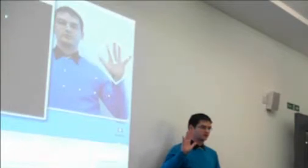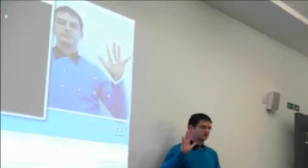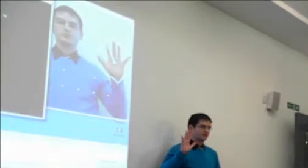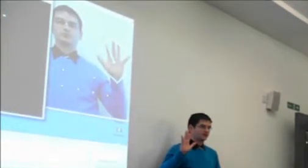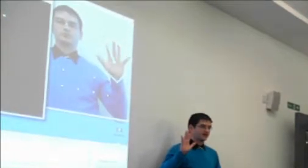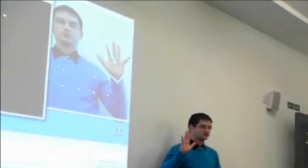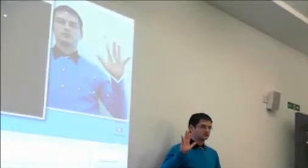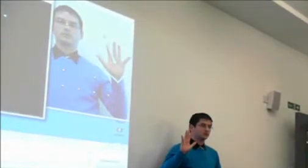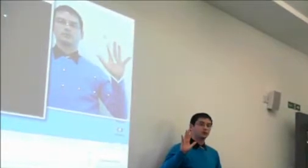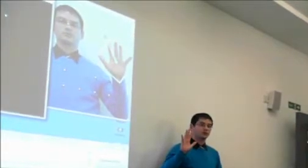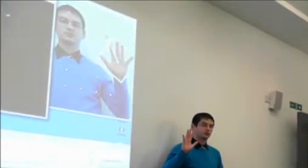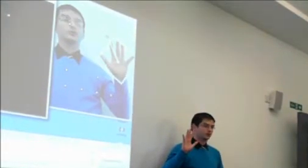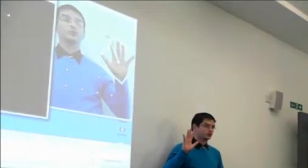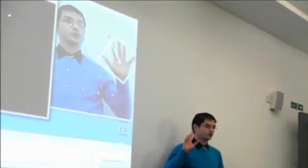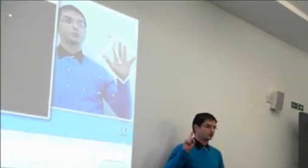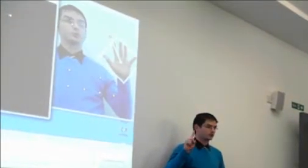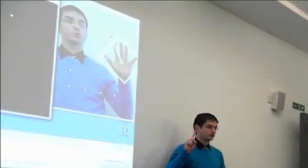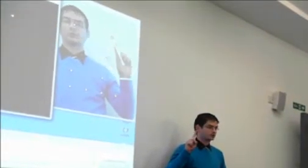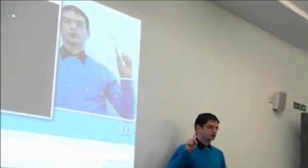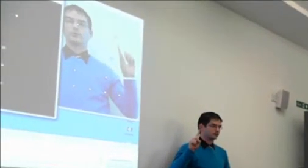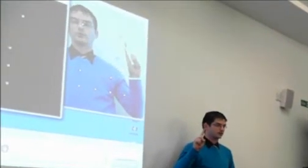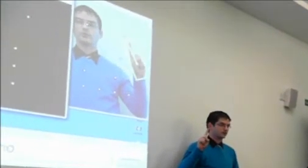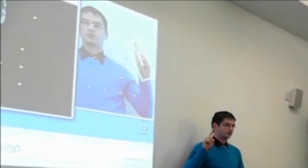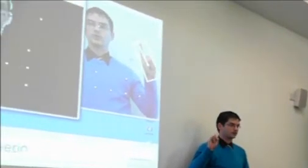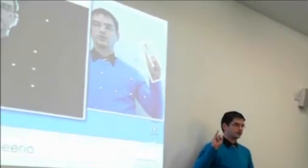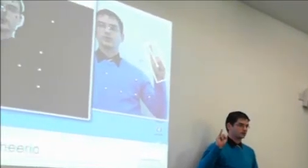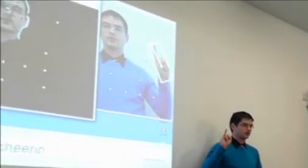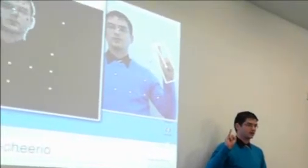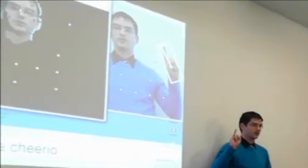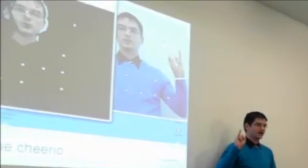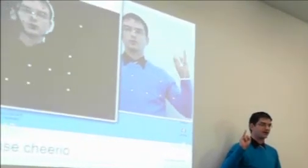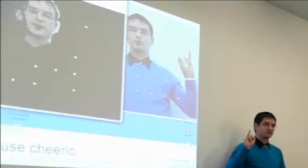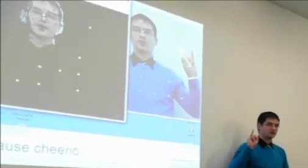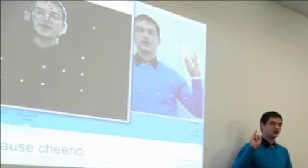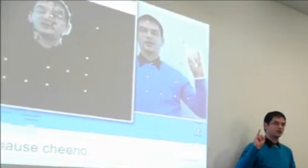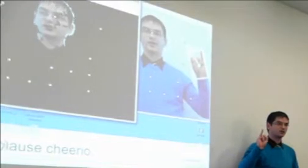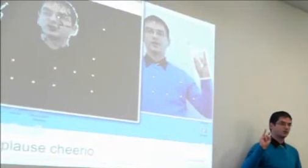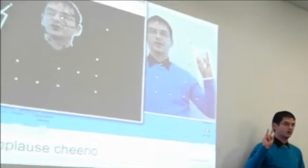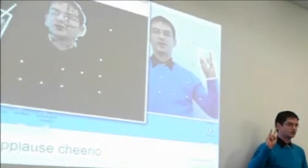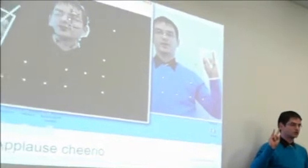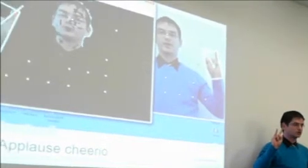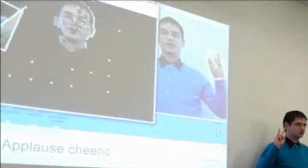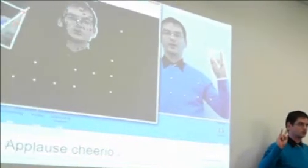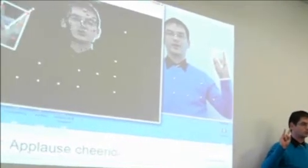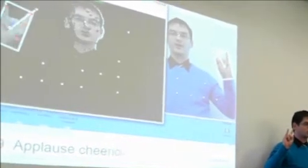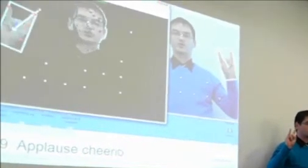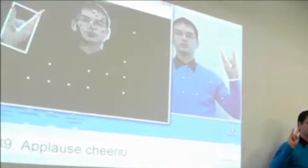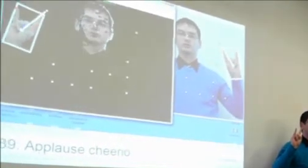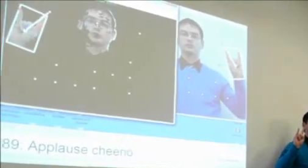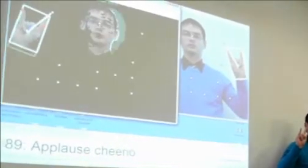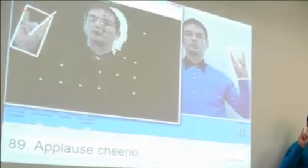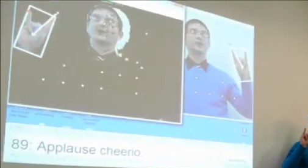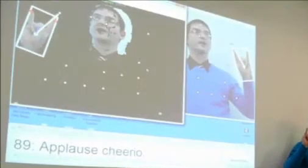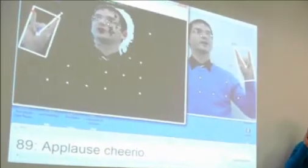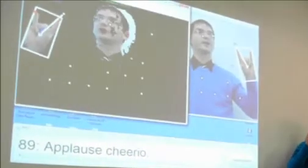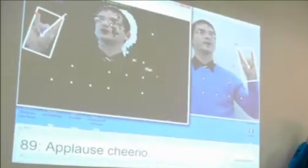that's doing what you're you're saying yeah so it can't see it but in this system we're not making any use of it no